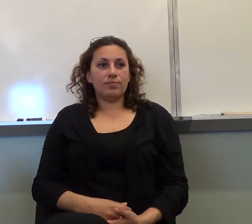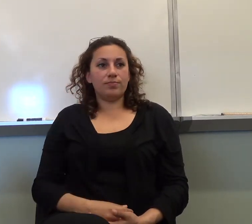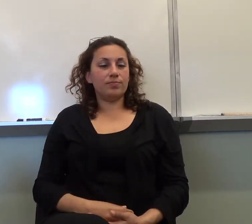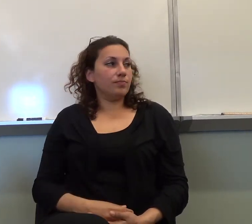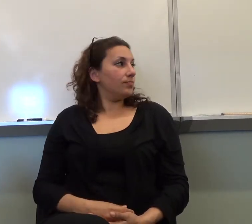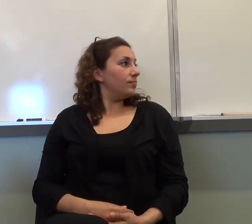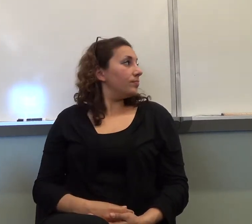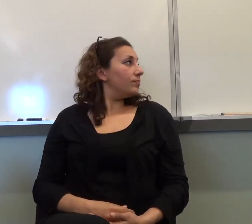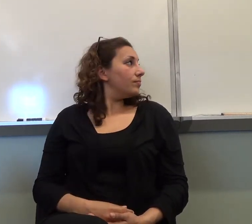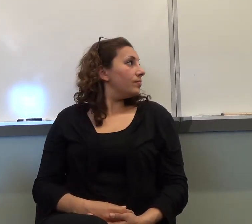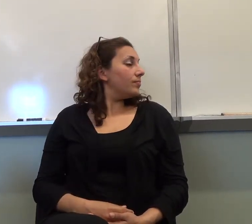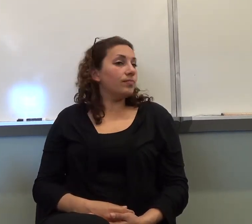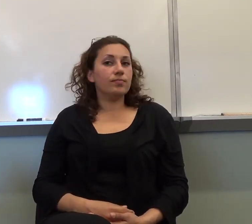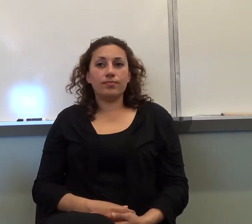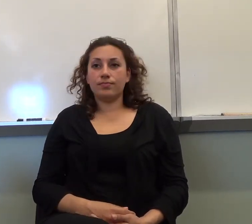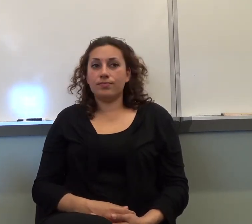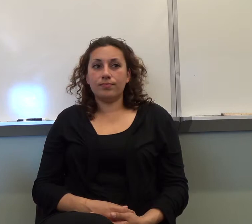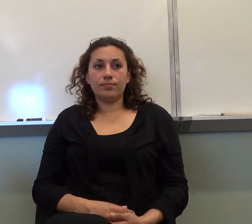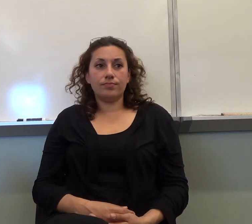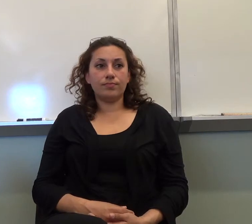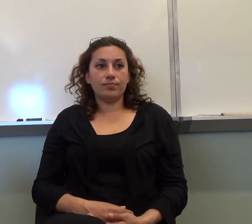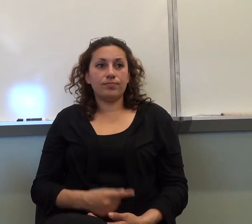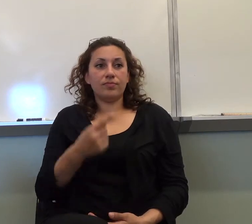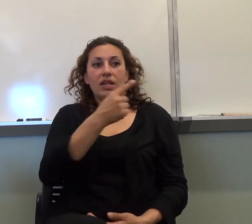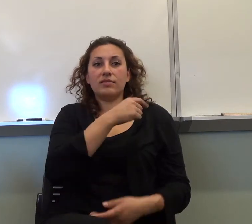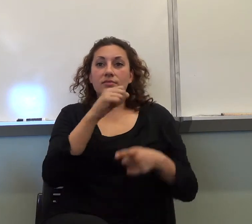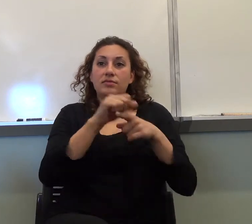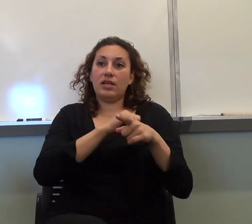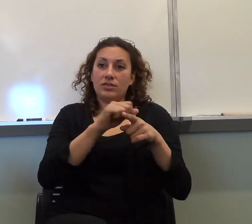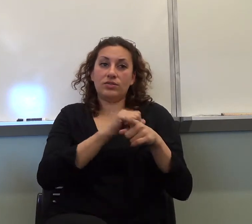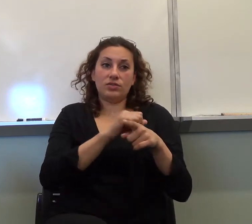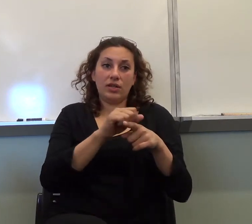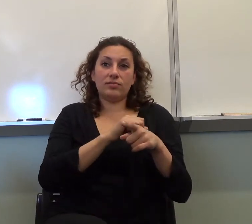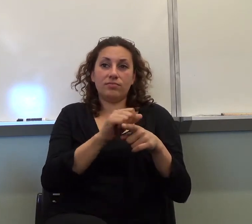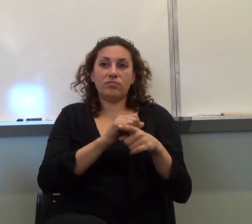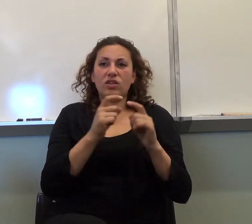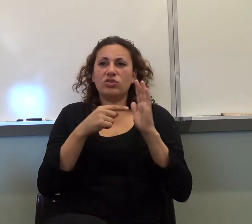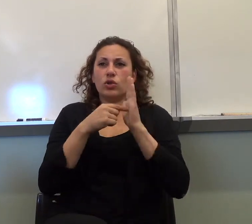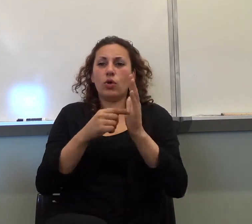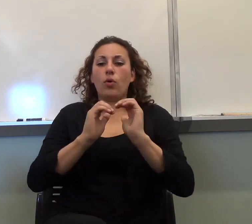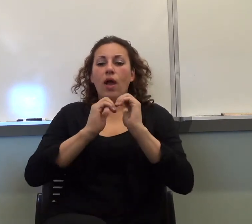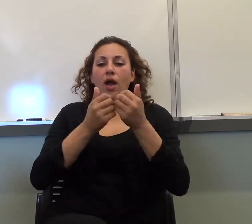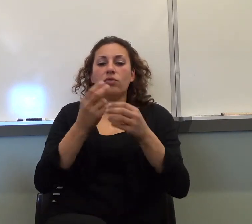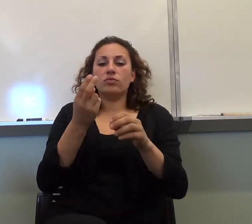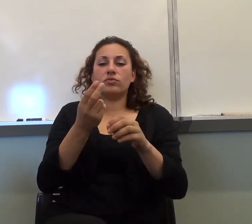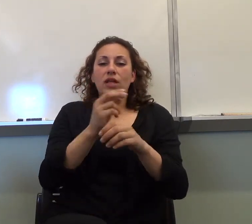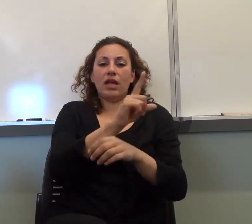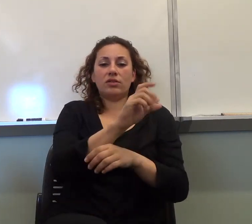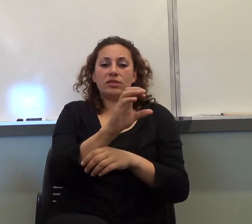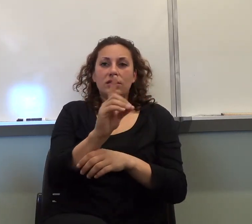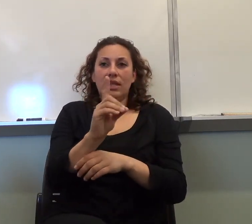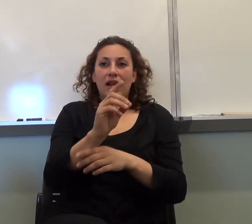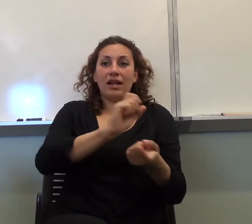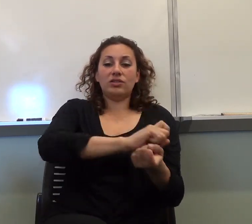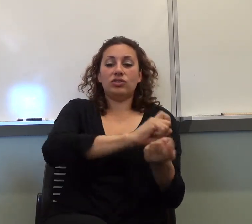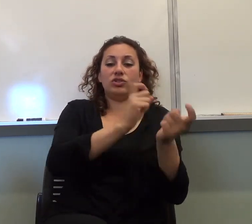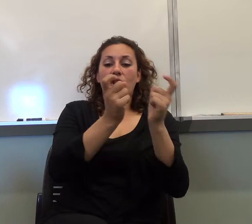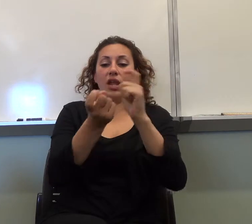This is an exercise in showing you how to convert to the LCD before you do the subtraction.